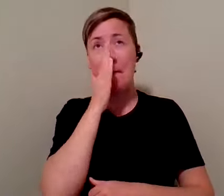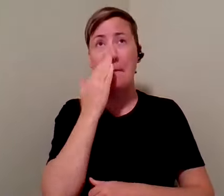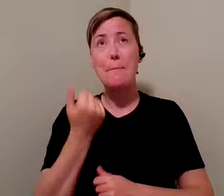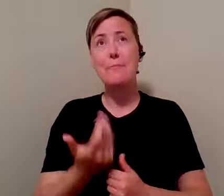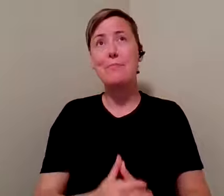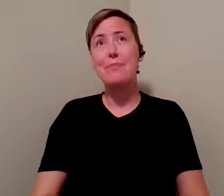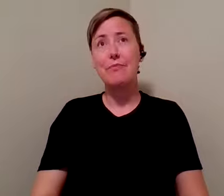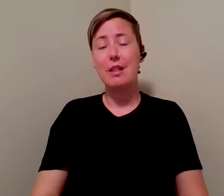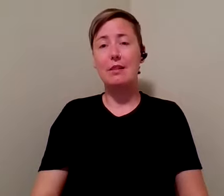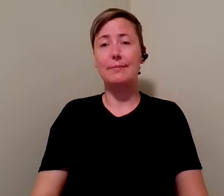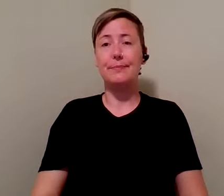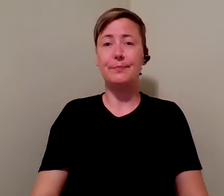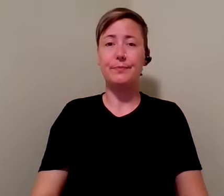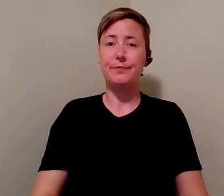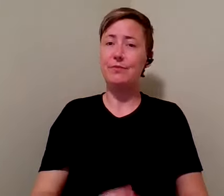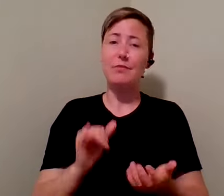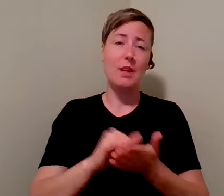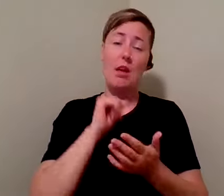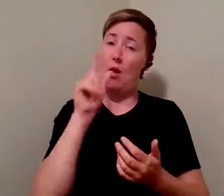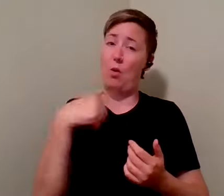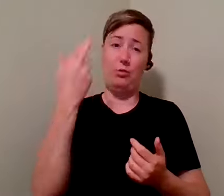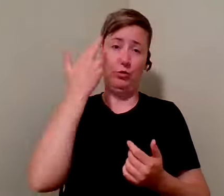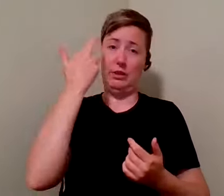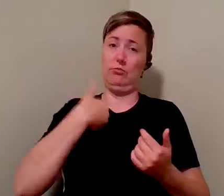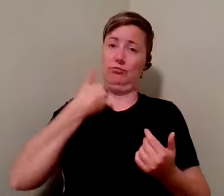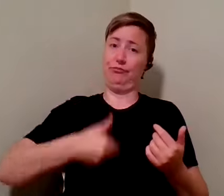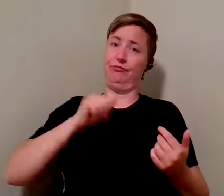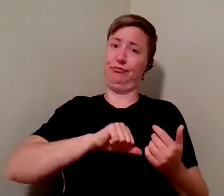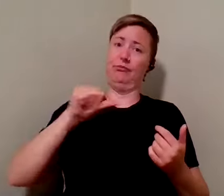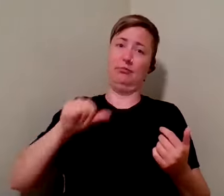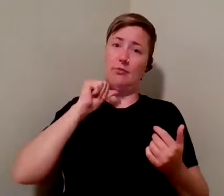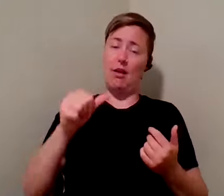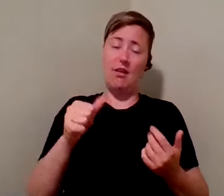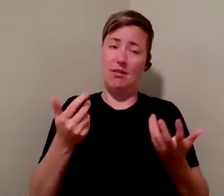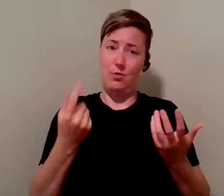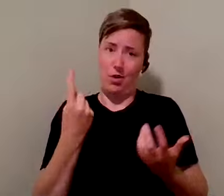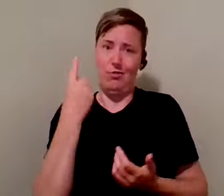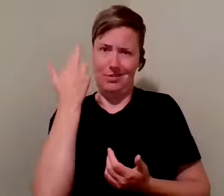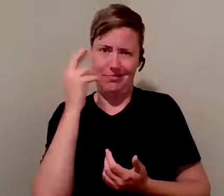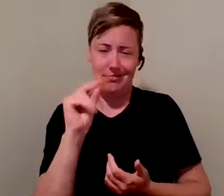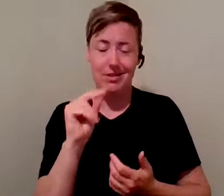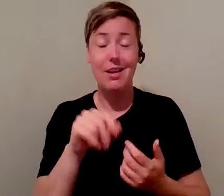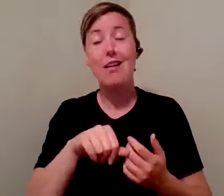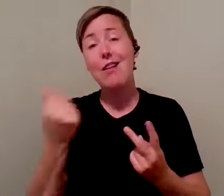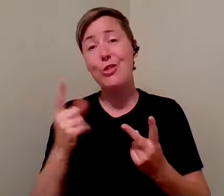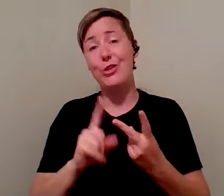that's not the only thing that made me an alcoholic. Uh, the other part of being an alcoholic for me was